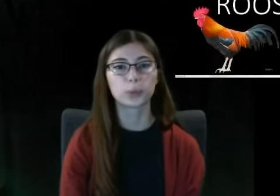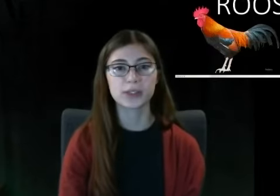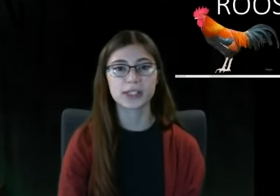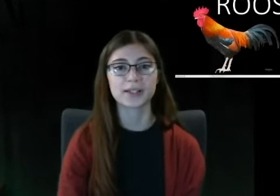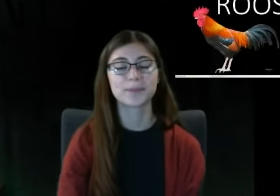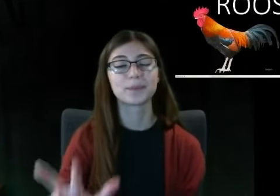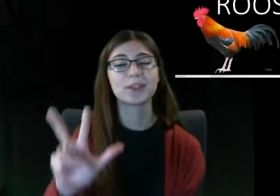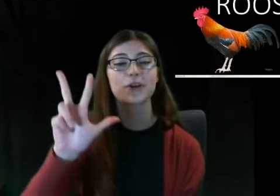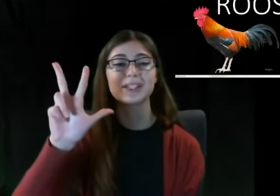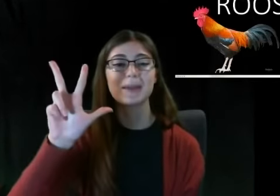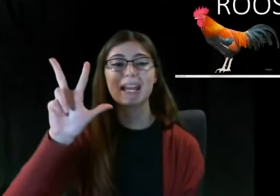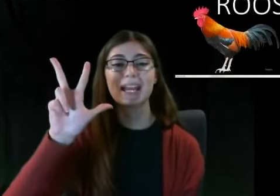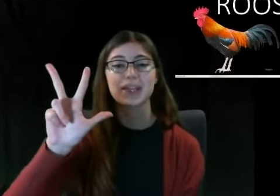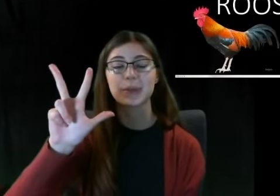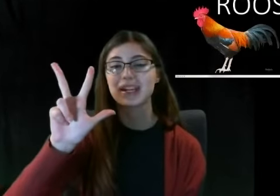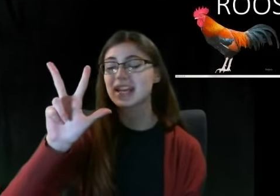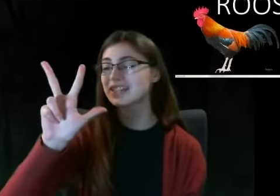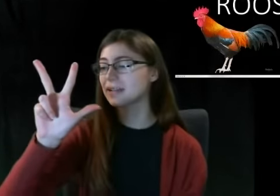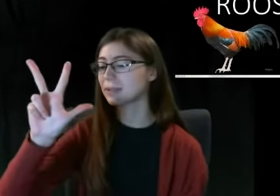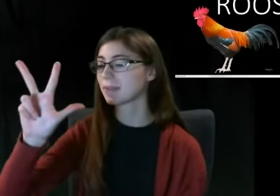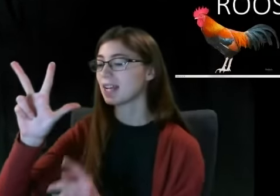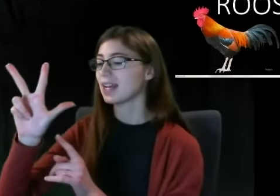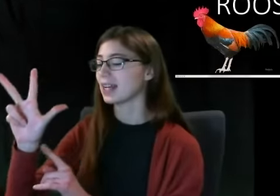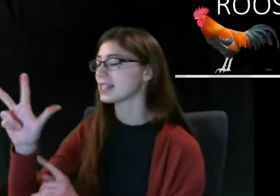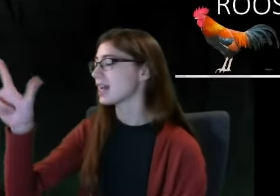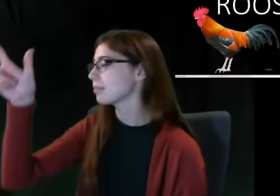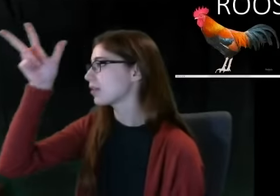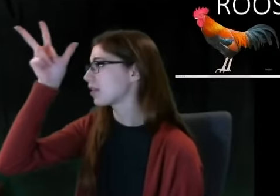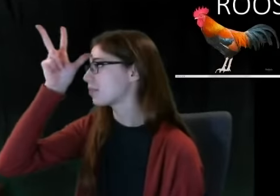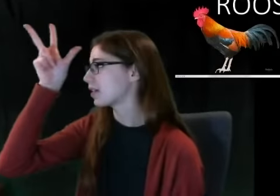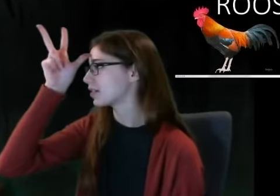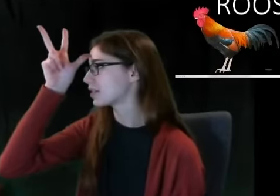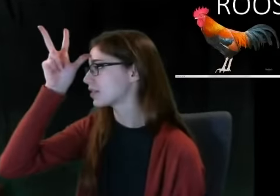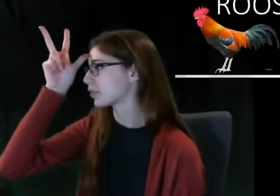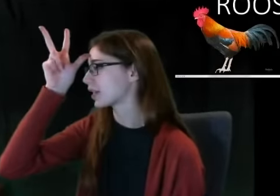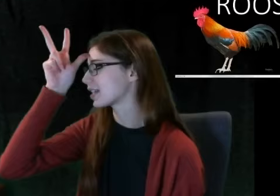Rooster. You're going to make a 3 hand shape and tap your thumb onto your forehead.